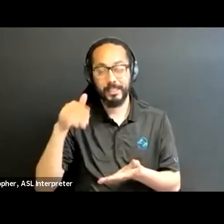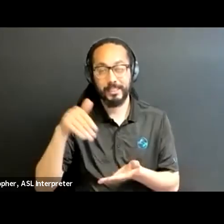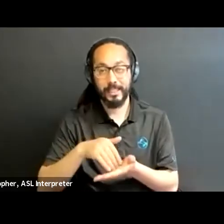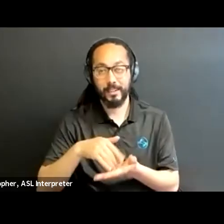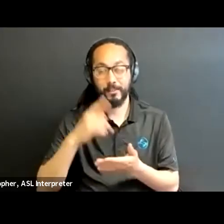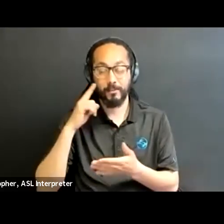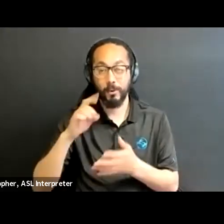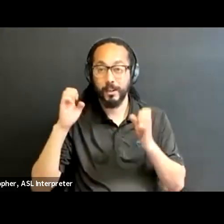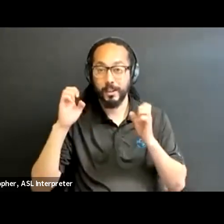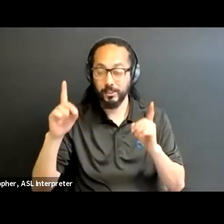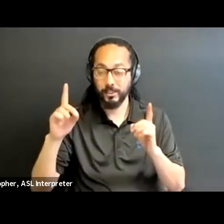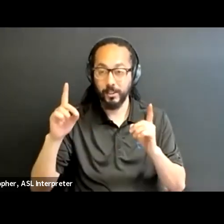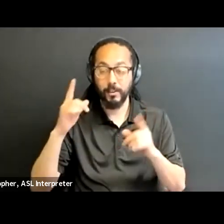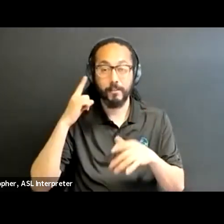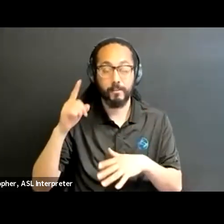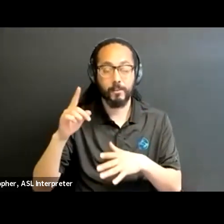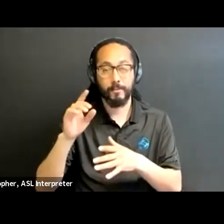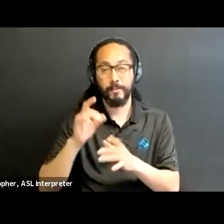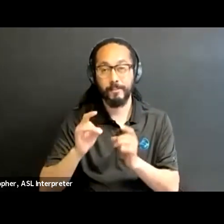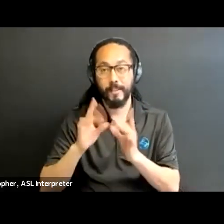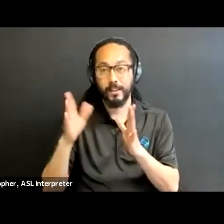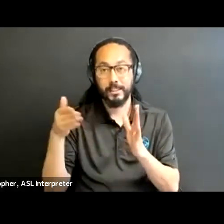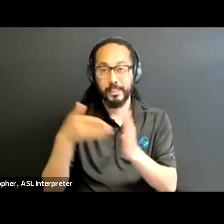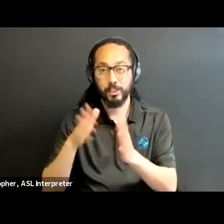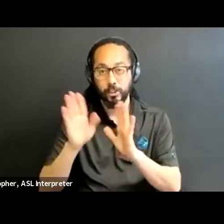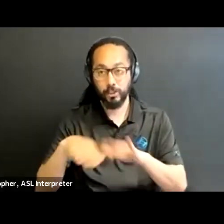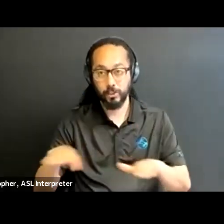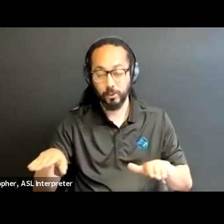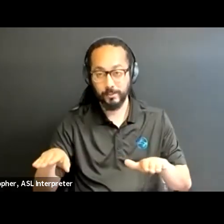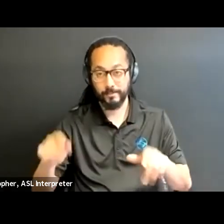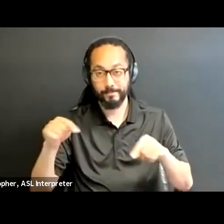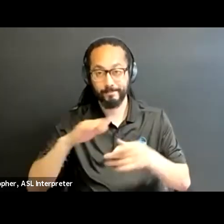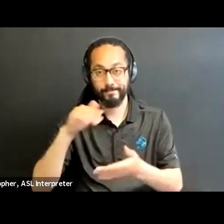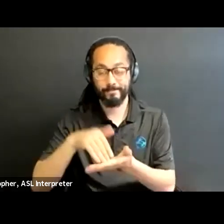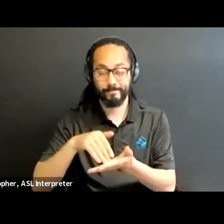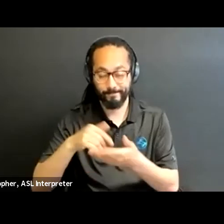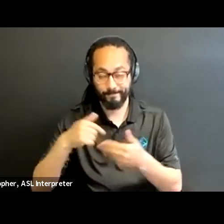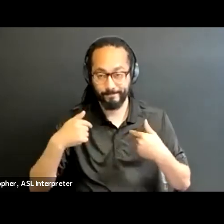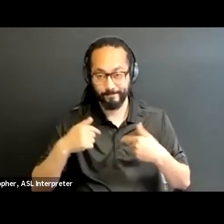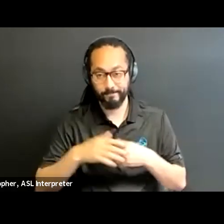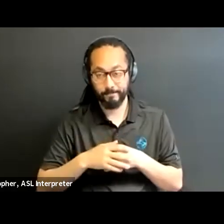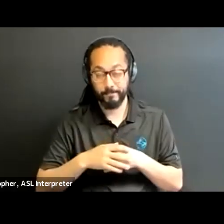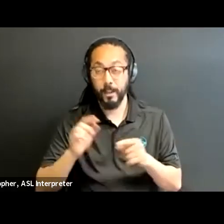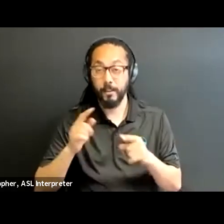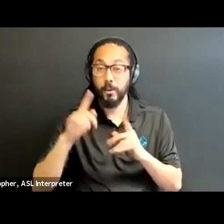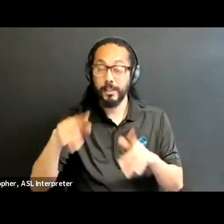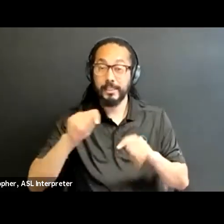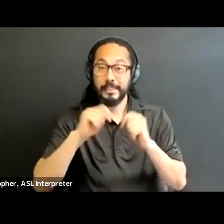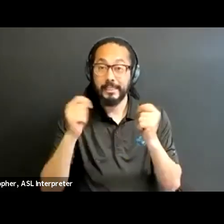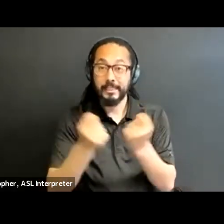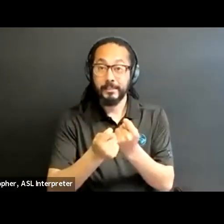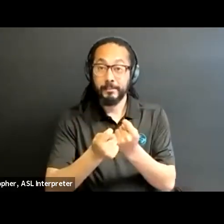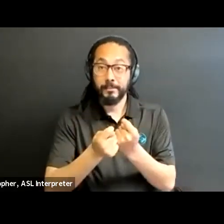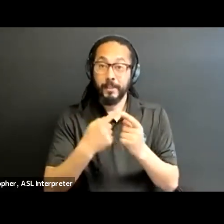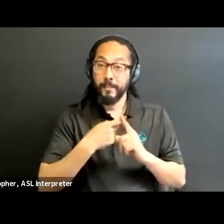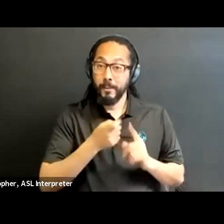and Children. On behalf of our teams, I would like to welcome everyone to our resource